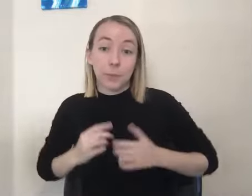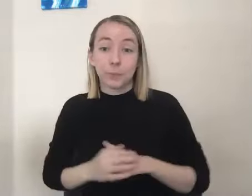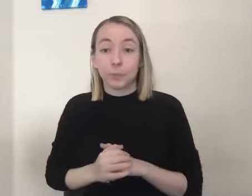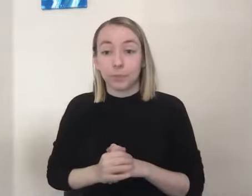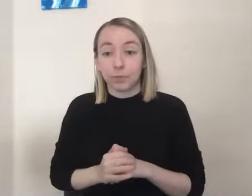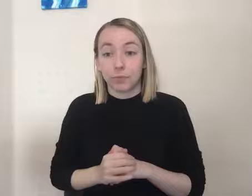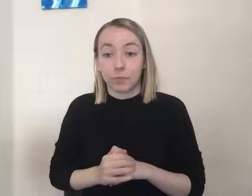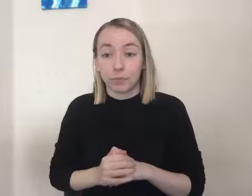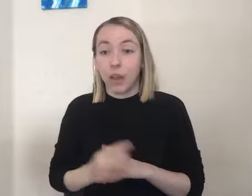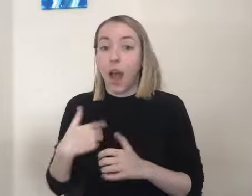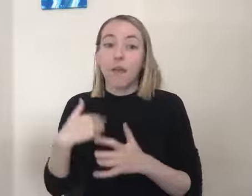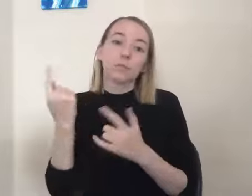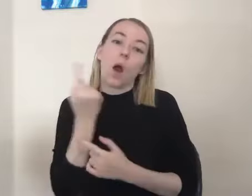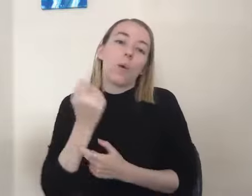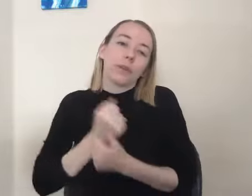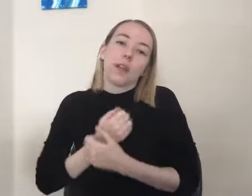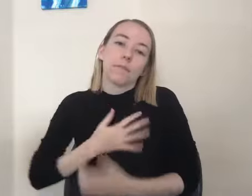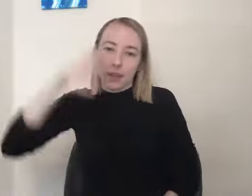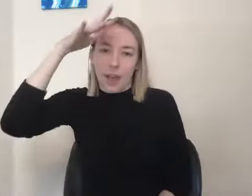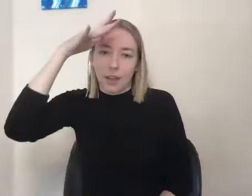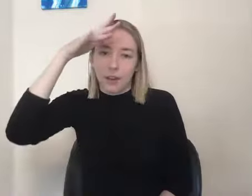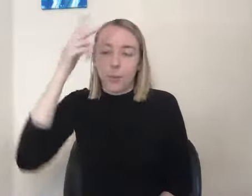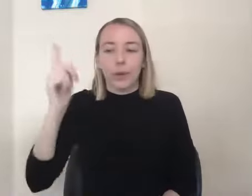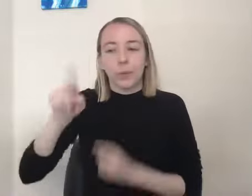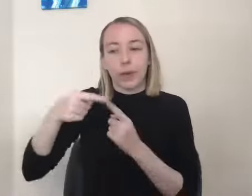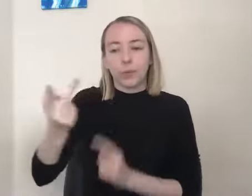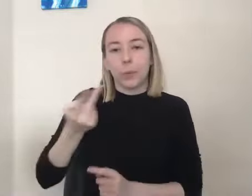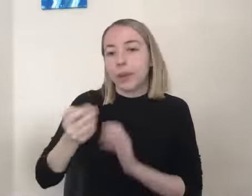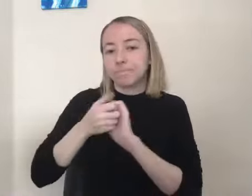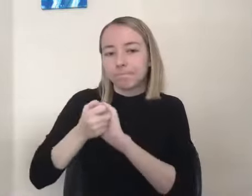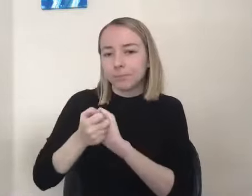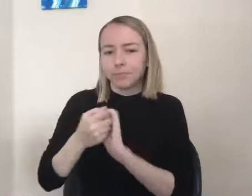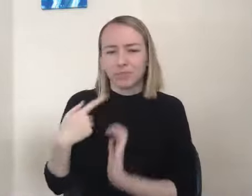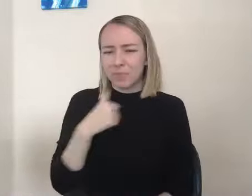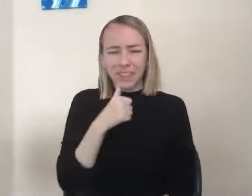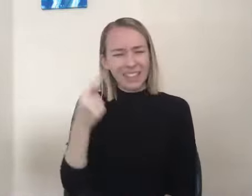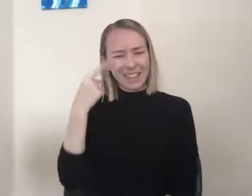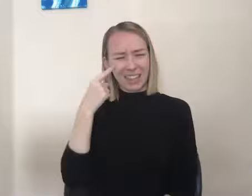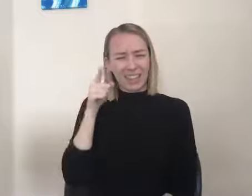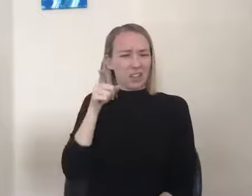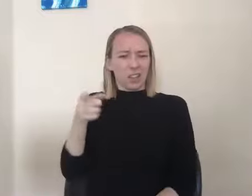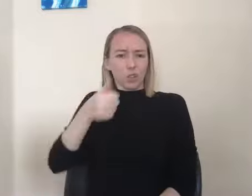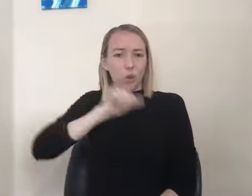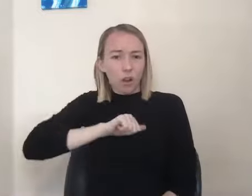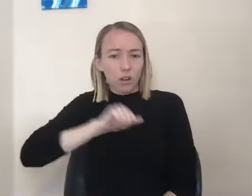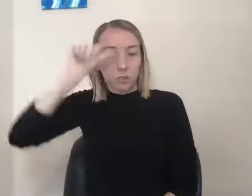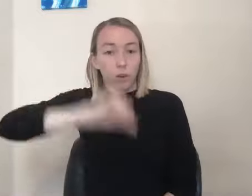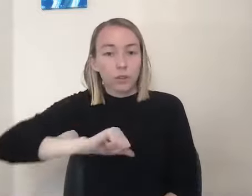his telly, and he'd get up the next morning, he'd do the same thing, and that was his life. But when I was in his company, I bled for him.